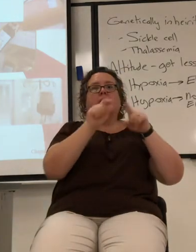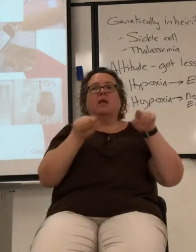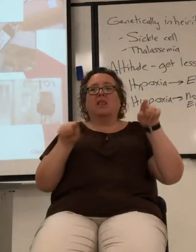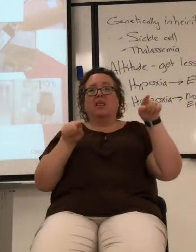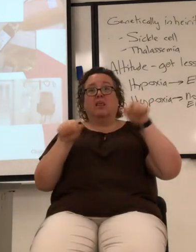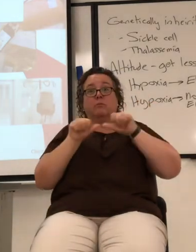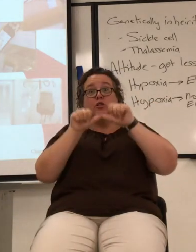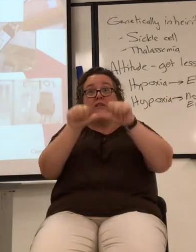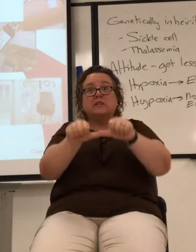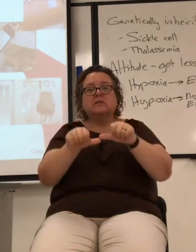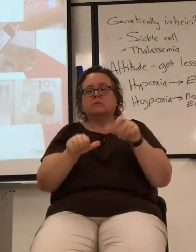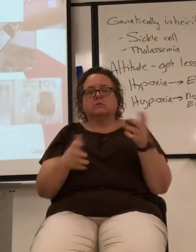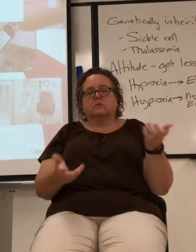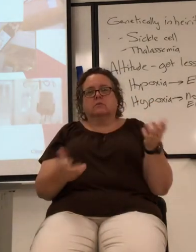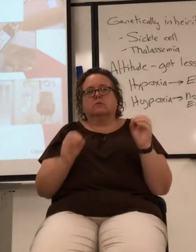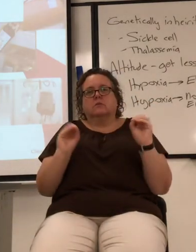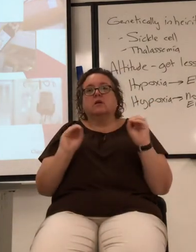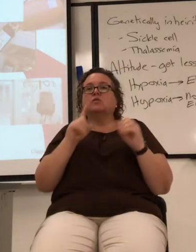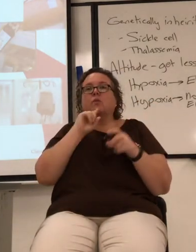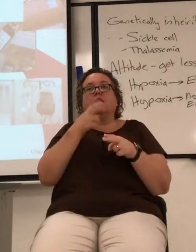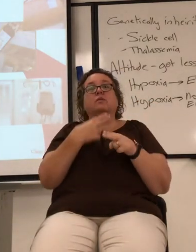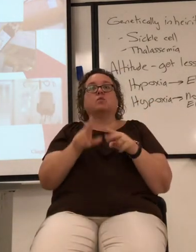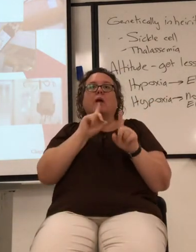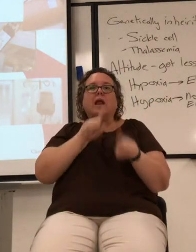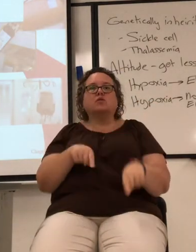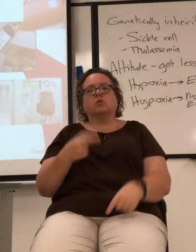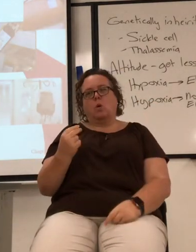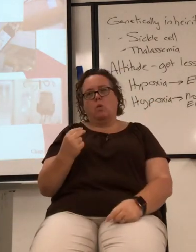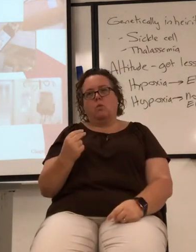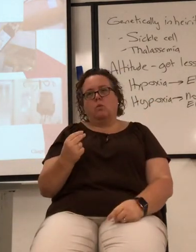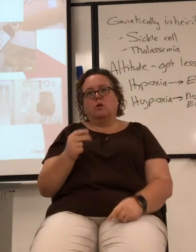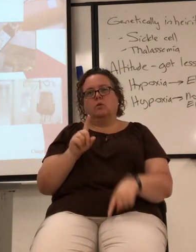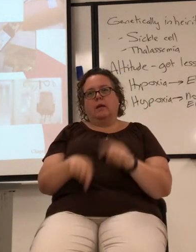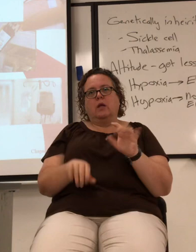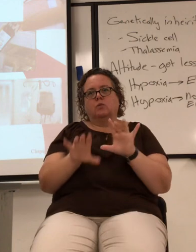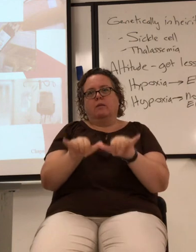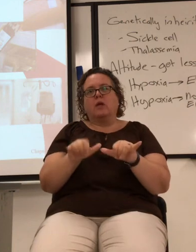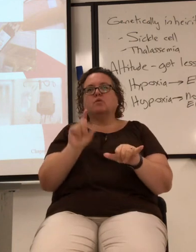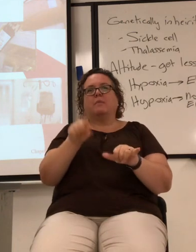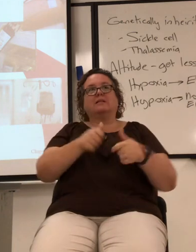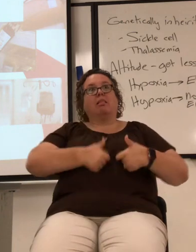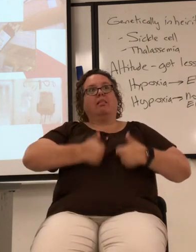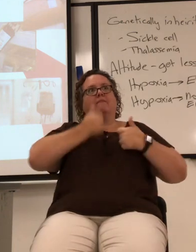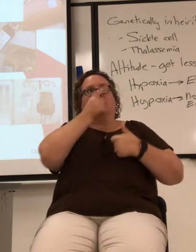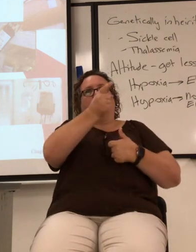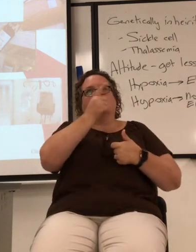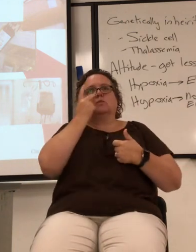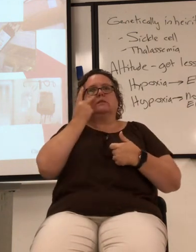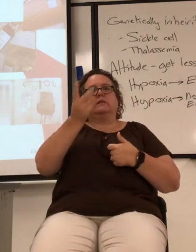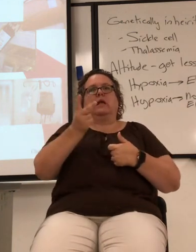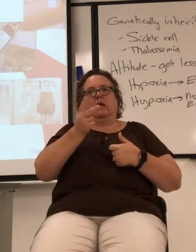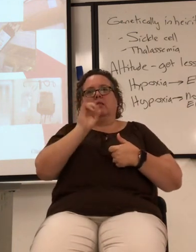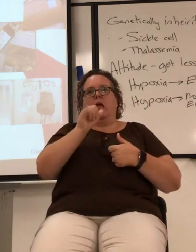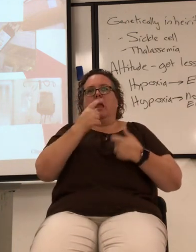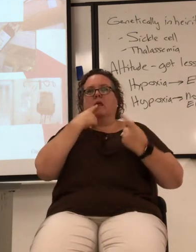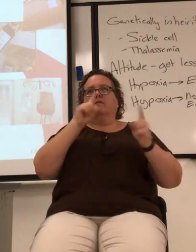the short answer is, no, you can't do that. You have to live there to see the effects